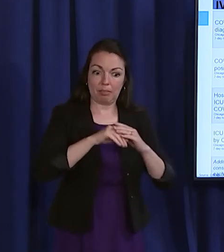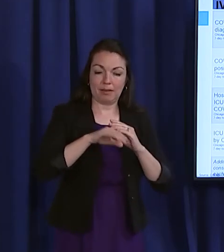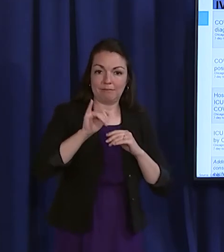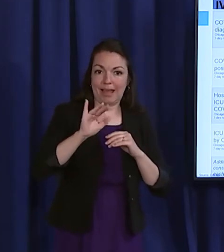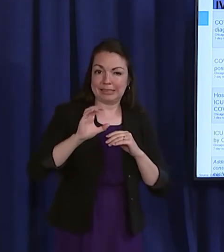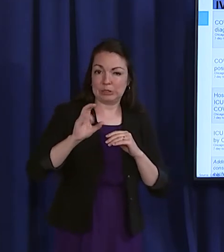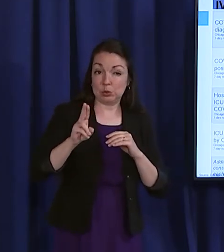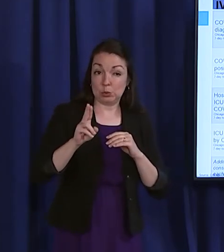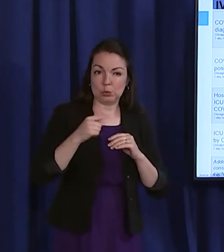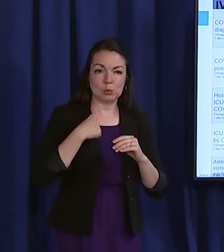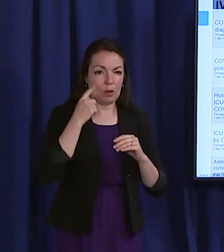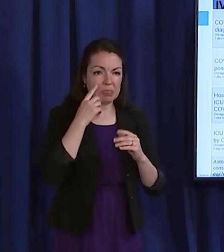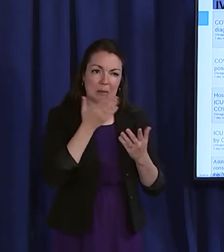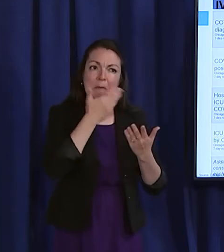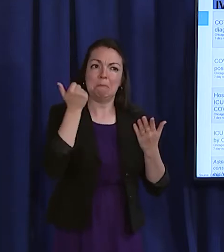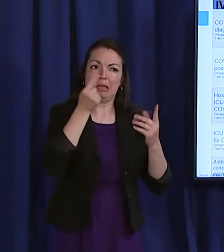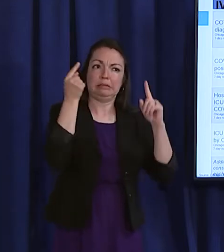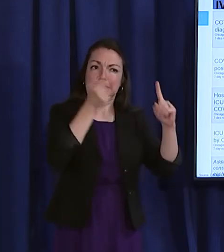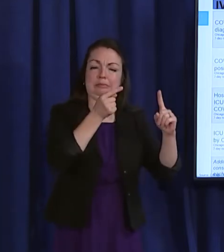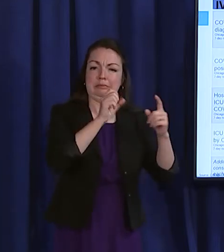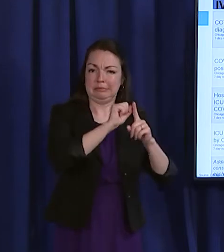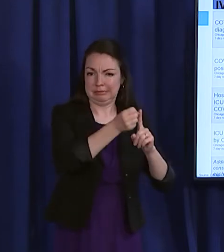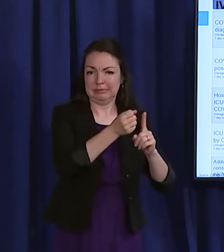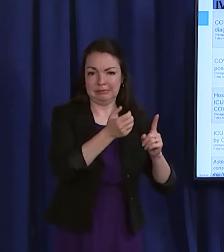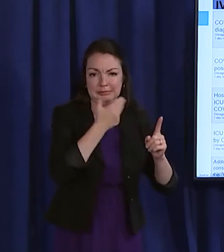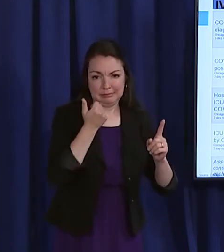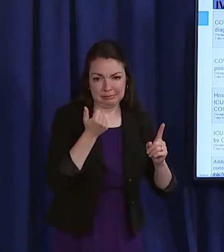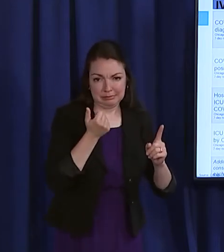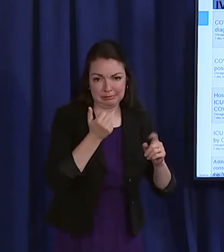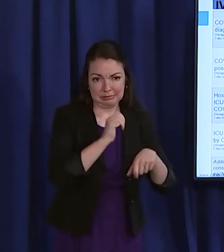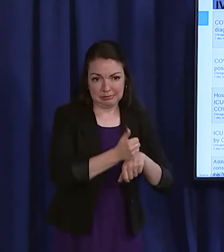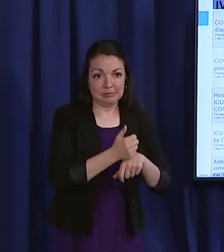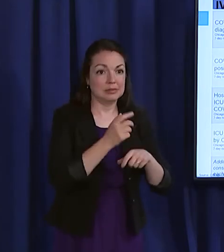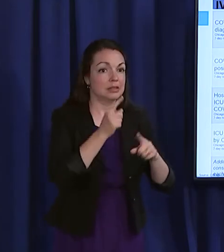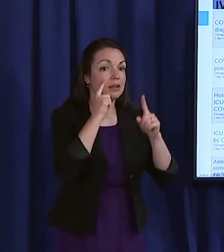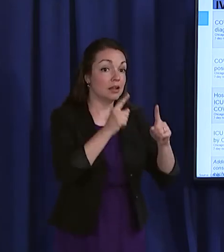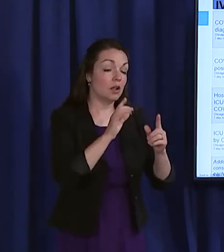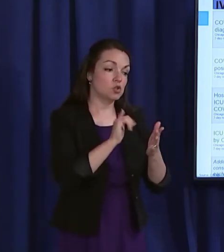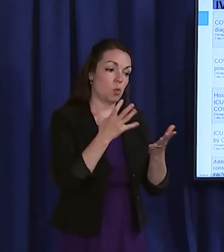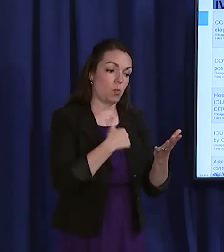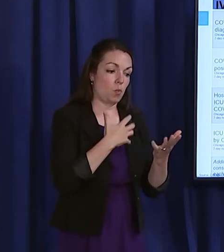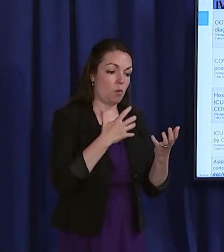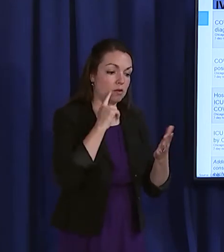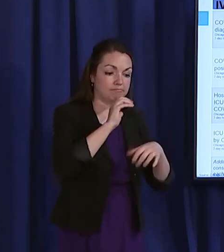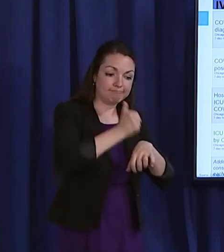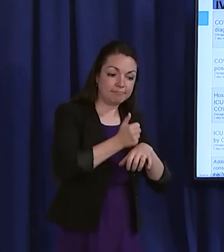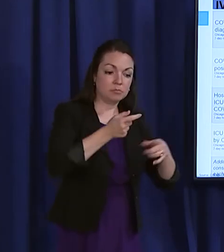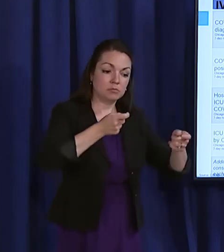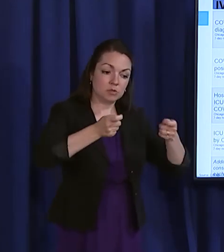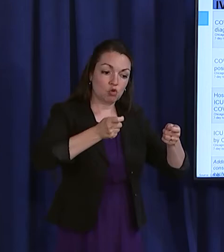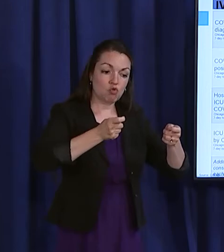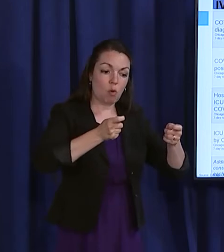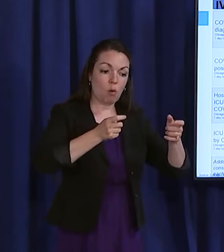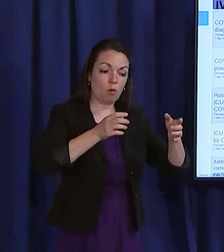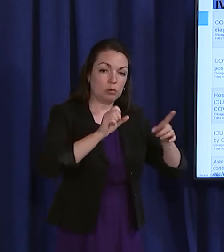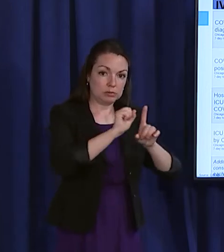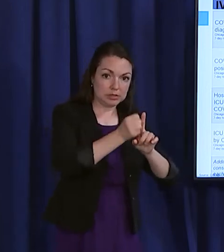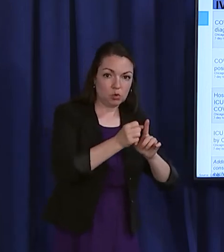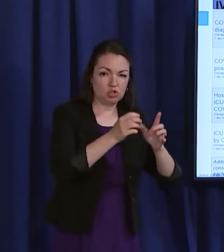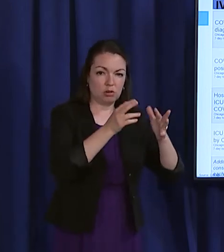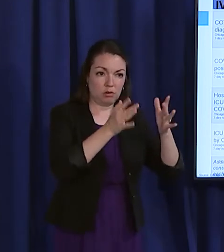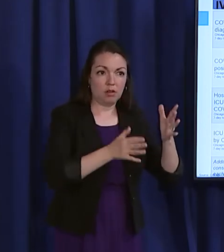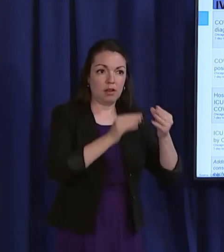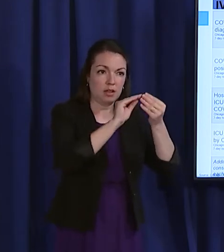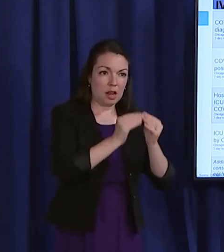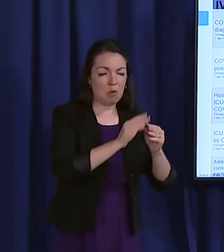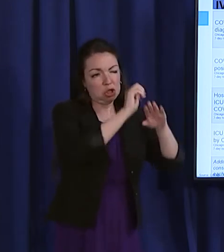as good as we would get from a COVID perspective. So we wanted to set a controlled setting that we could kind of aim for, and it's been part of a larger